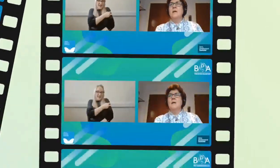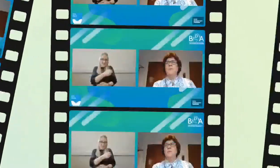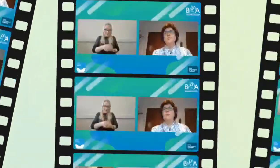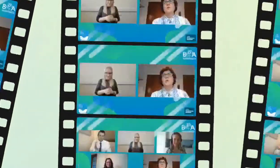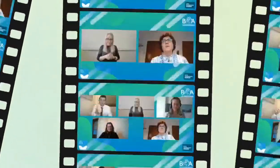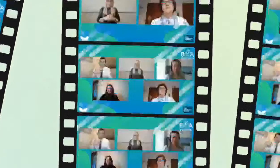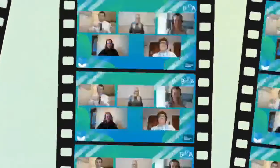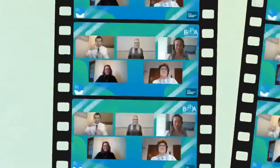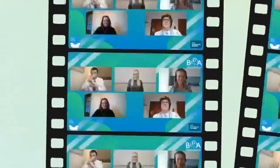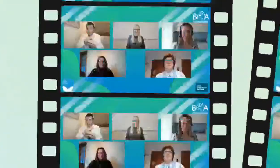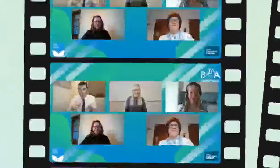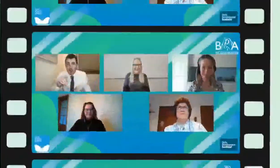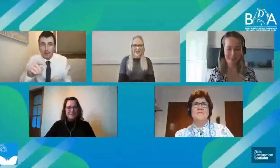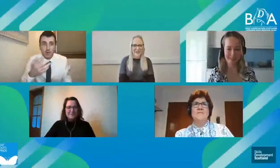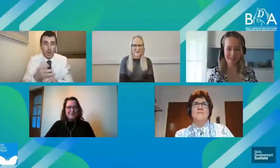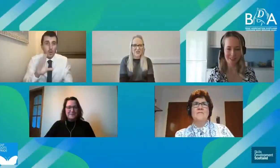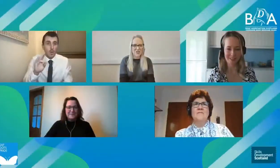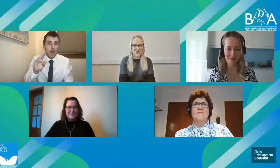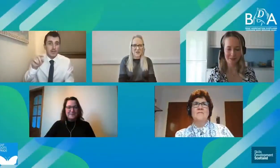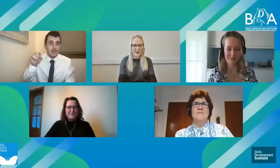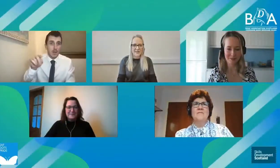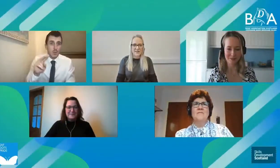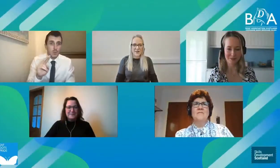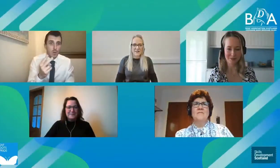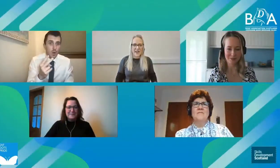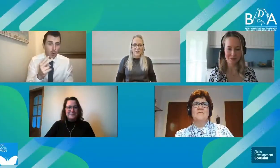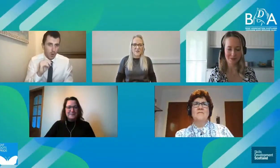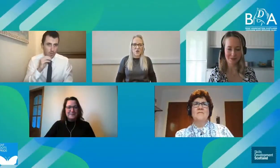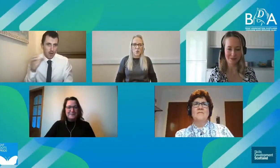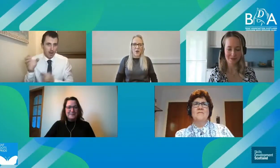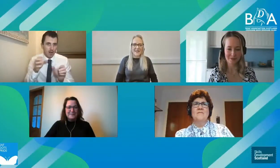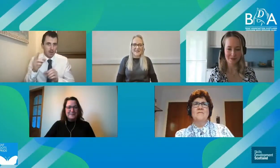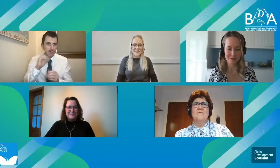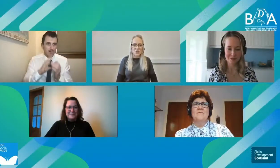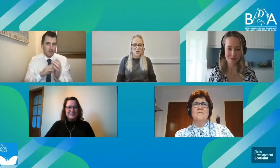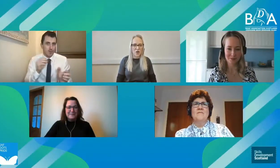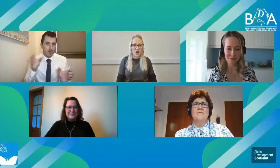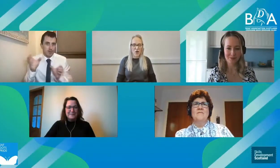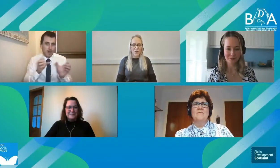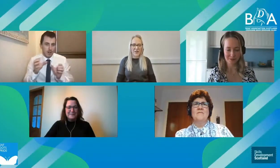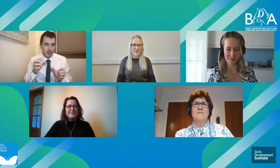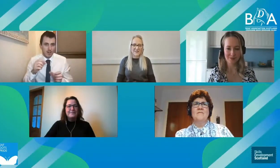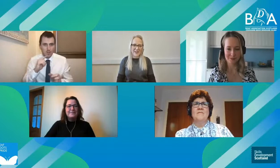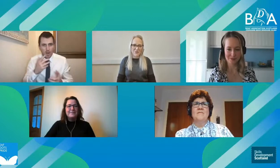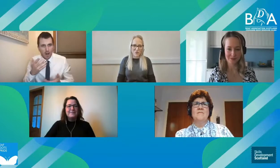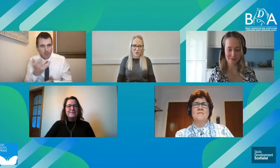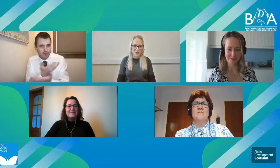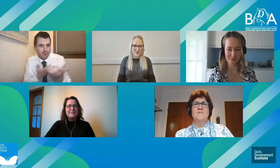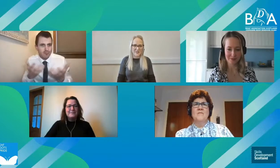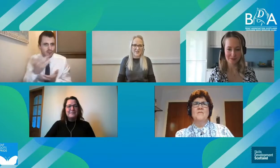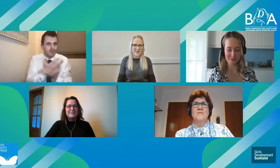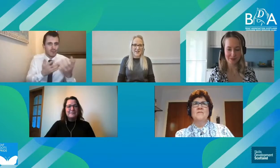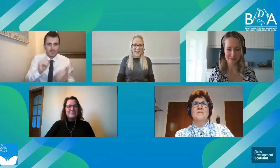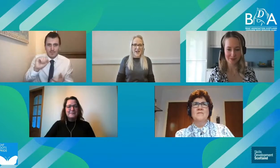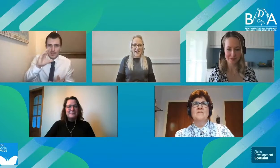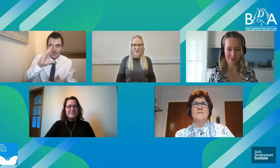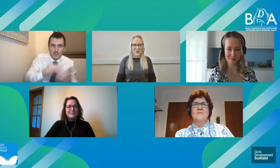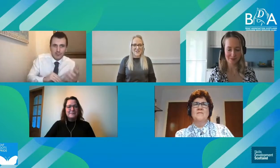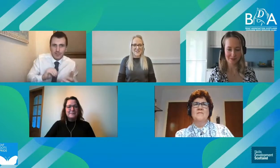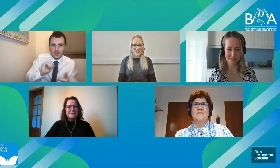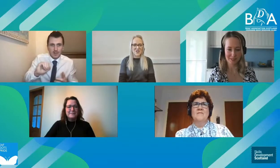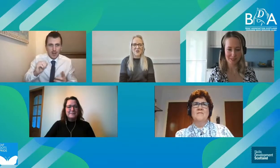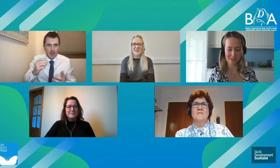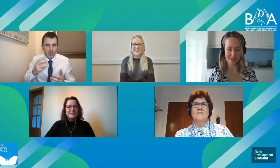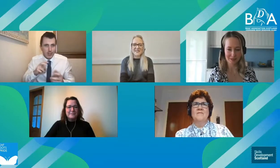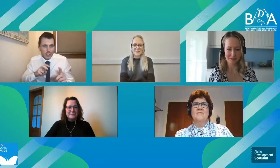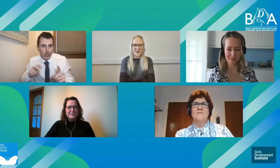For an example, one of my apprentices... Great, thank you very much. Just a reminder as well to everybody, on Wednesday at 2 o'clock, we will have deaf role models and have a